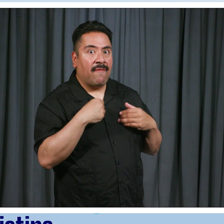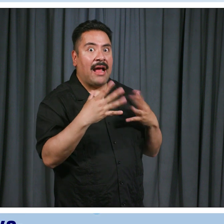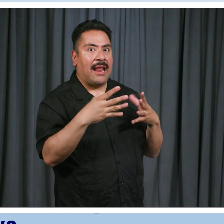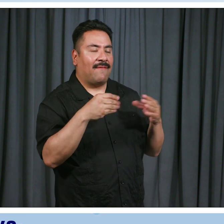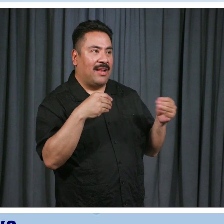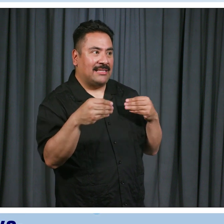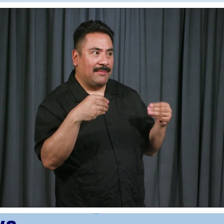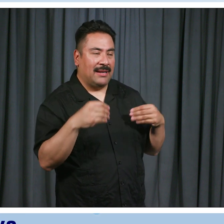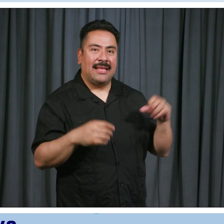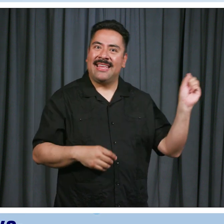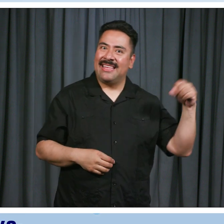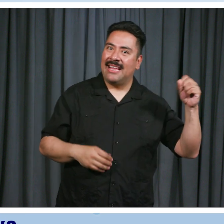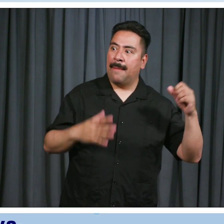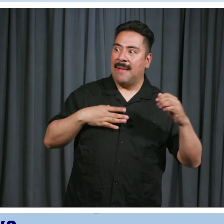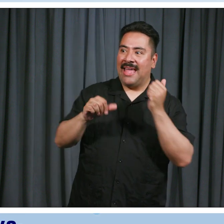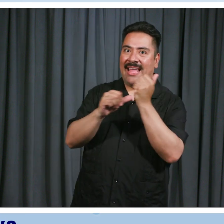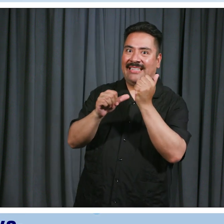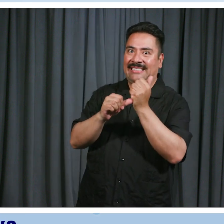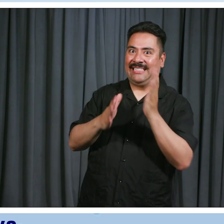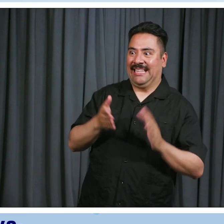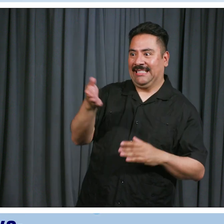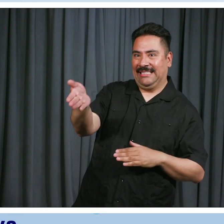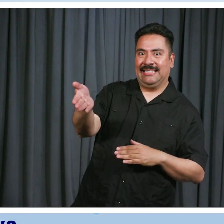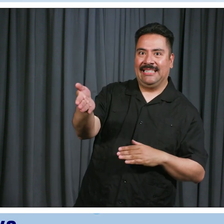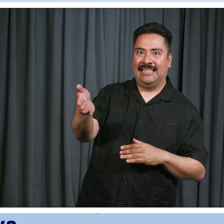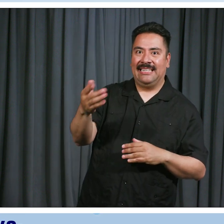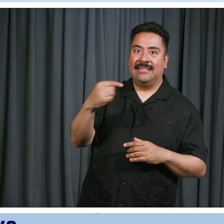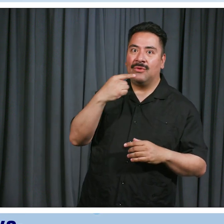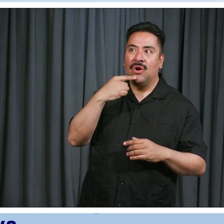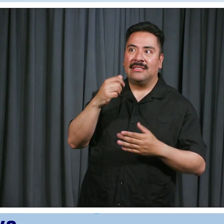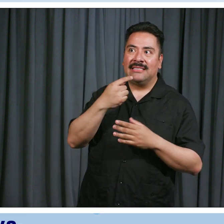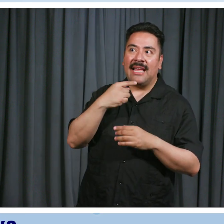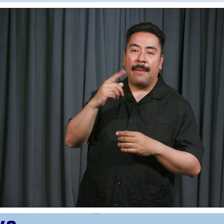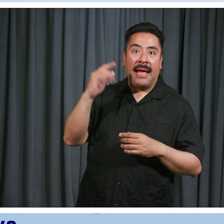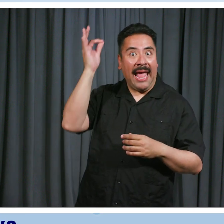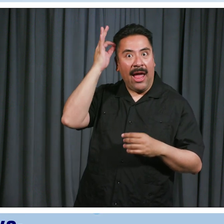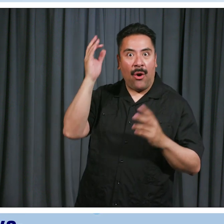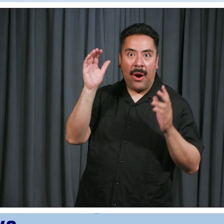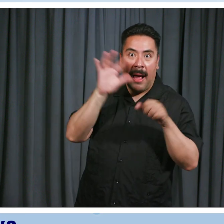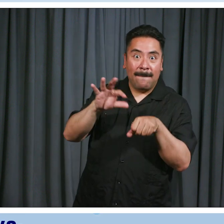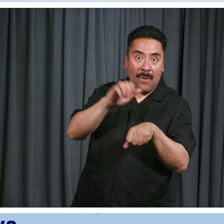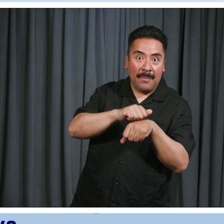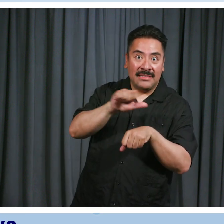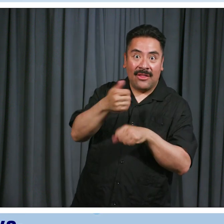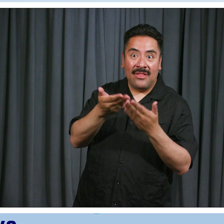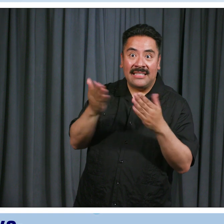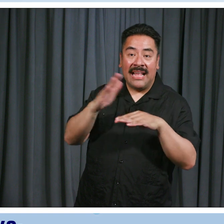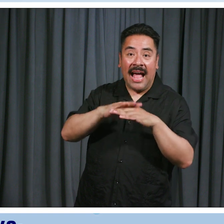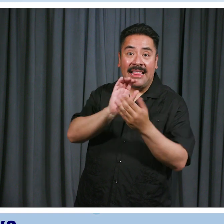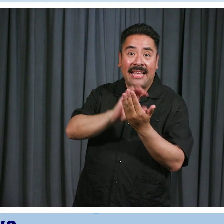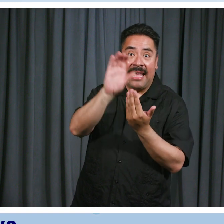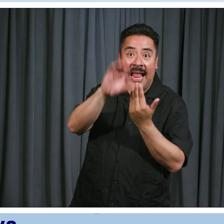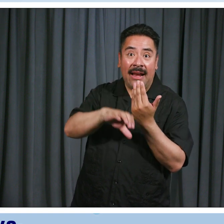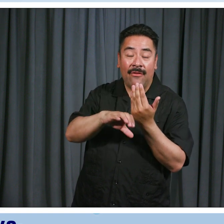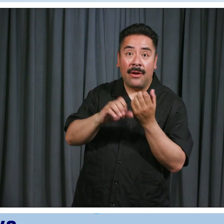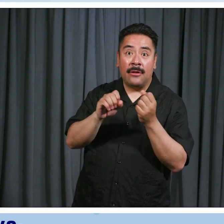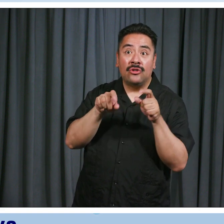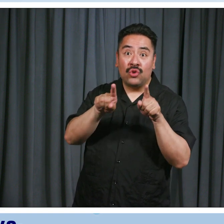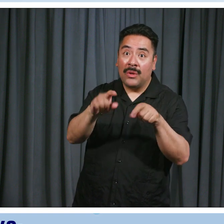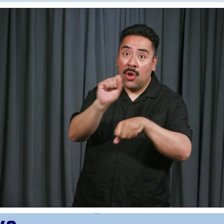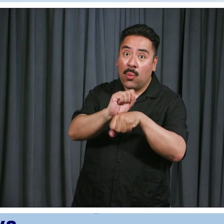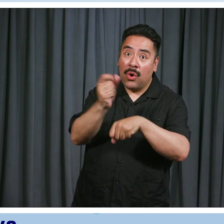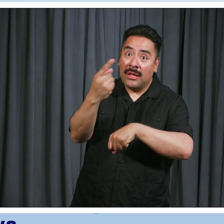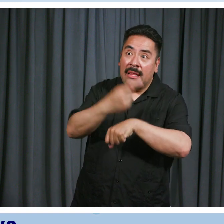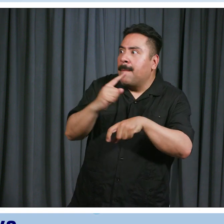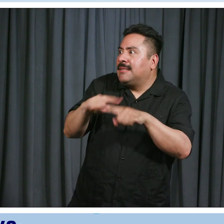Flexibility. Yes. Well, my assistant would say that my hair appointments and other things are on the calendar often during the workday. But you know,